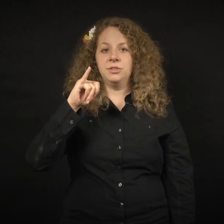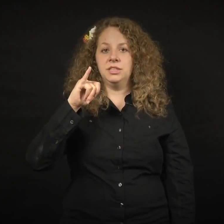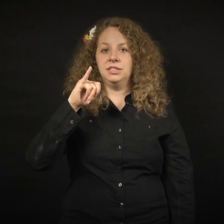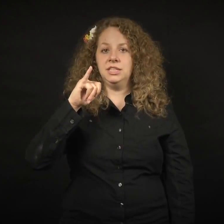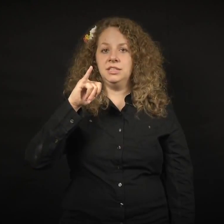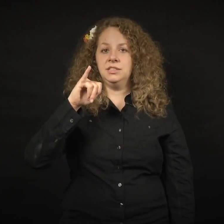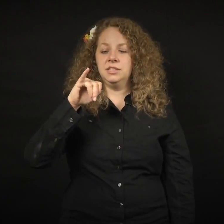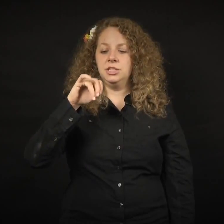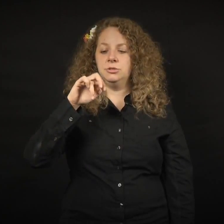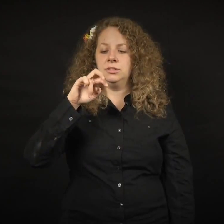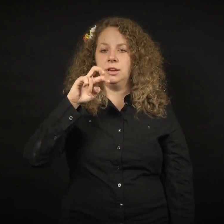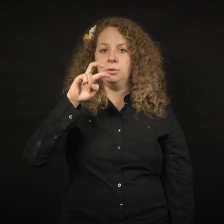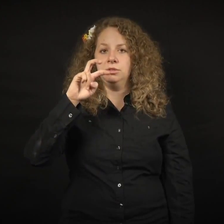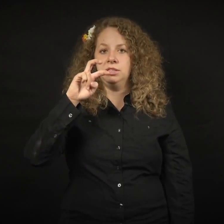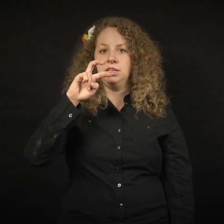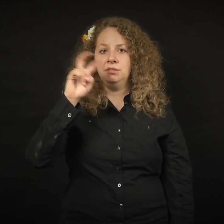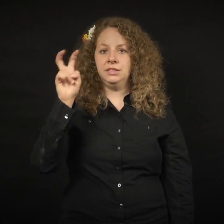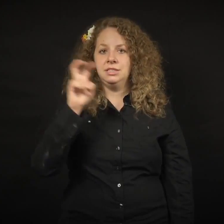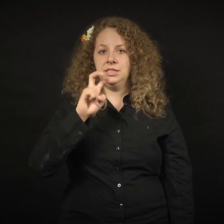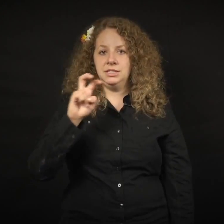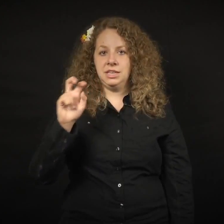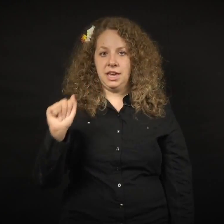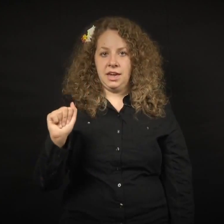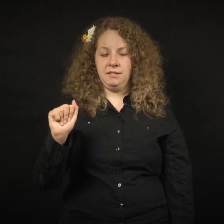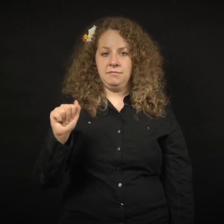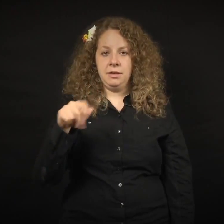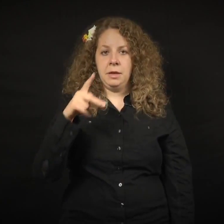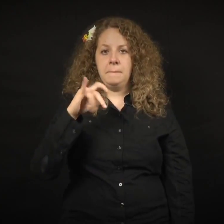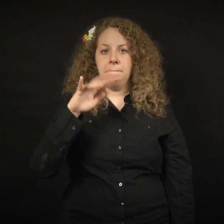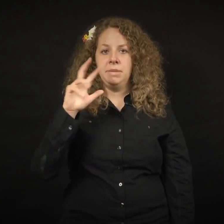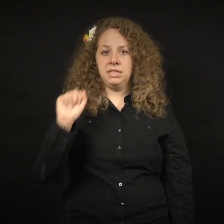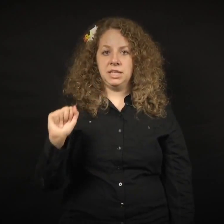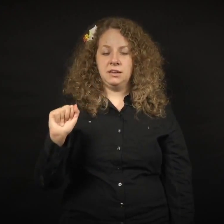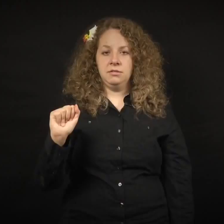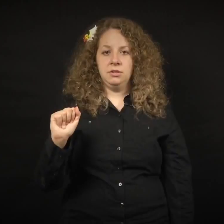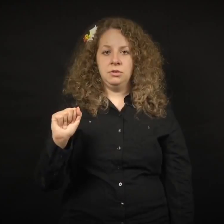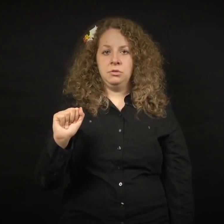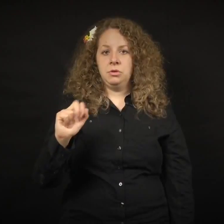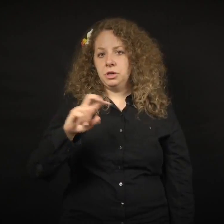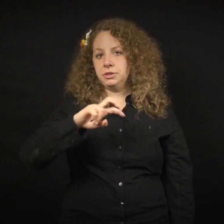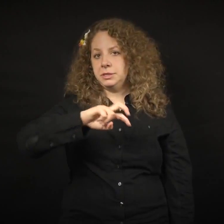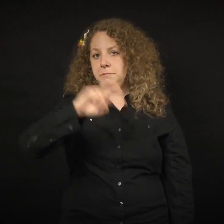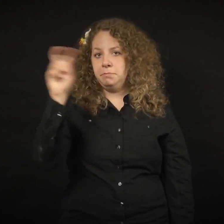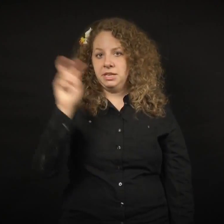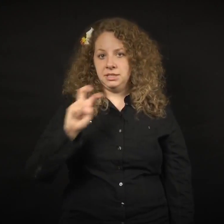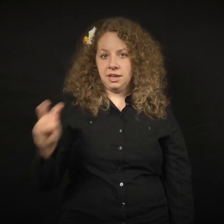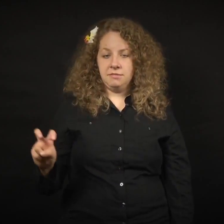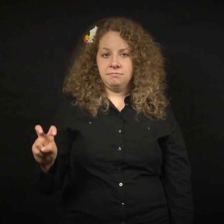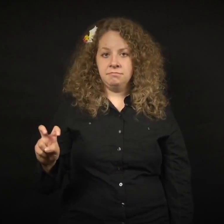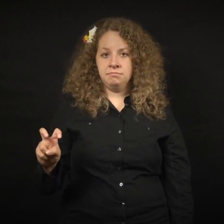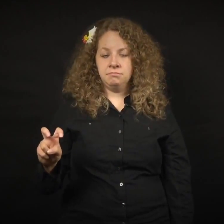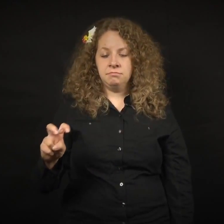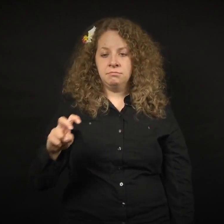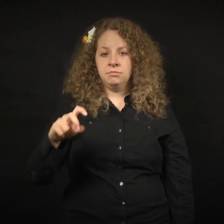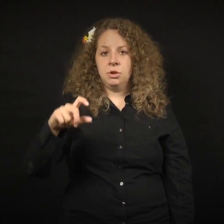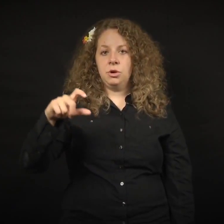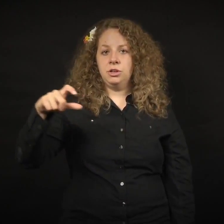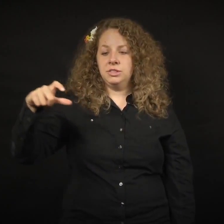the Z's, they do a double Z, Z-Z-A, pizza, or you'll see pizza, or you'll see